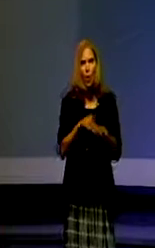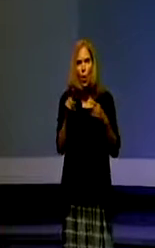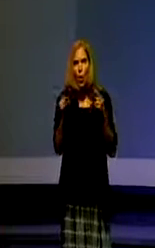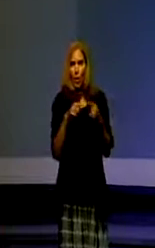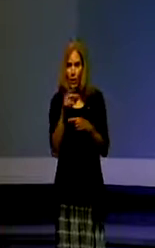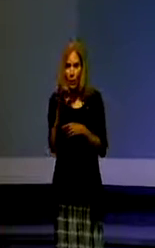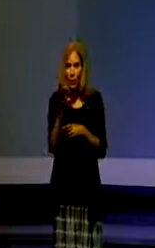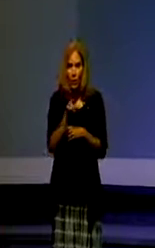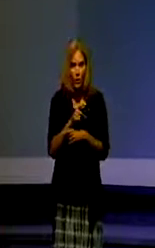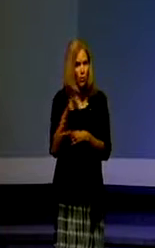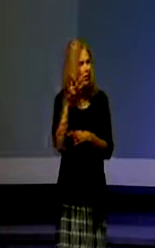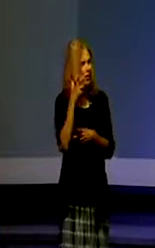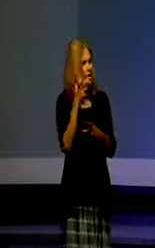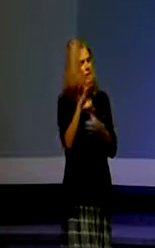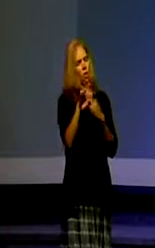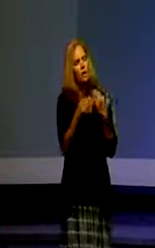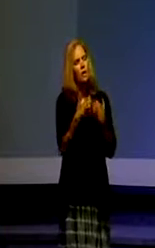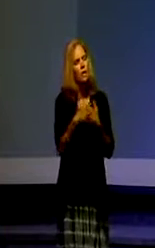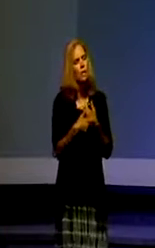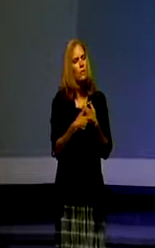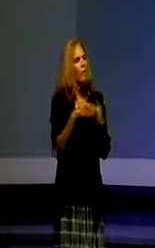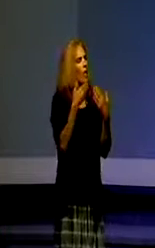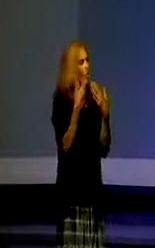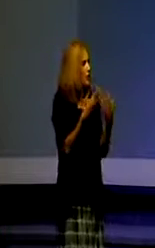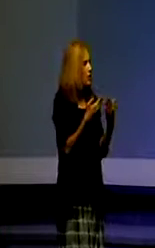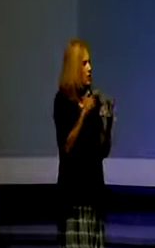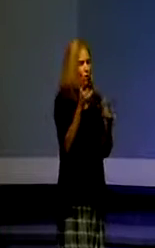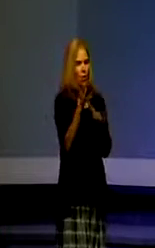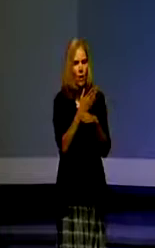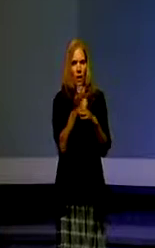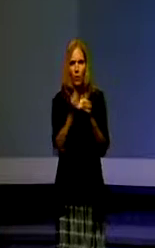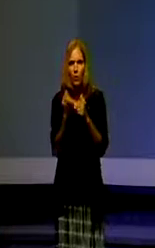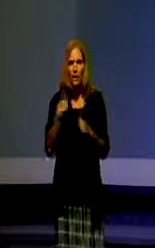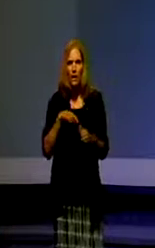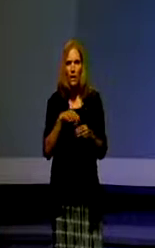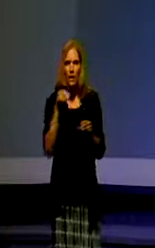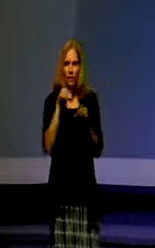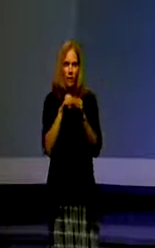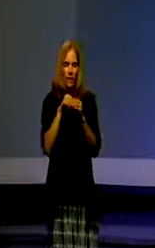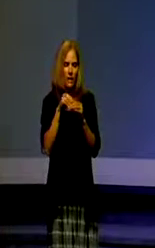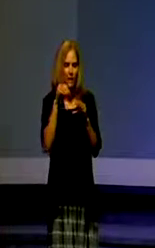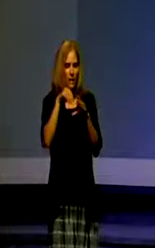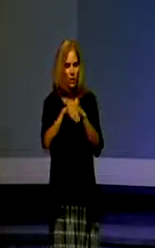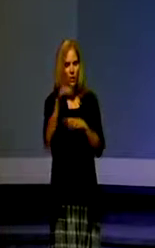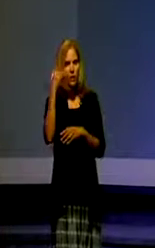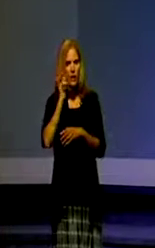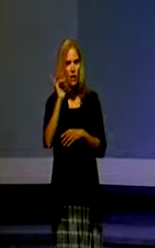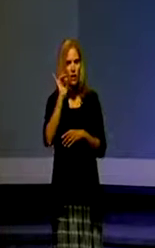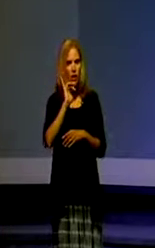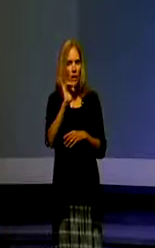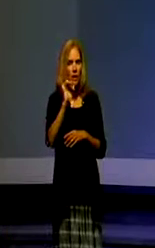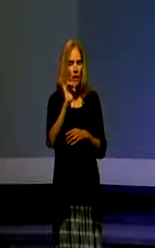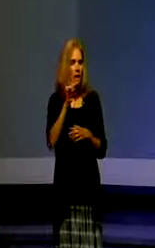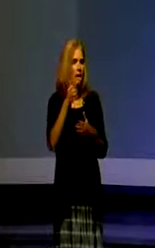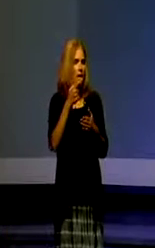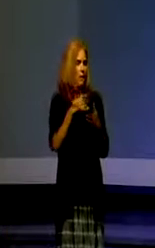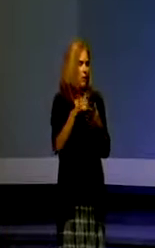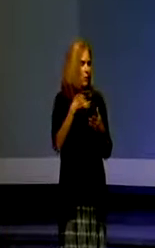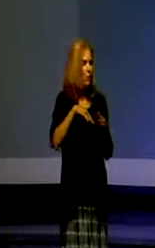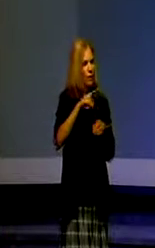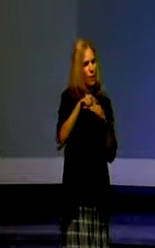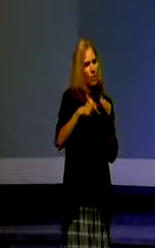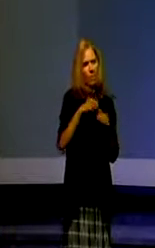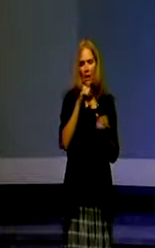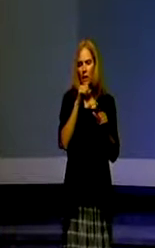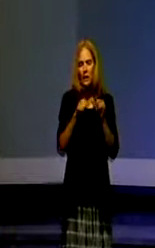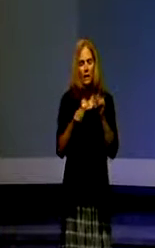can you come back? We hear that call over. So thank you for partnering with us, investing in eternity. That's what we're about. We could not